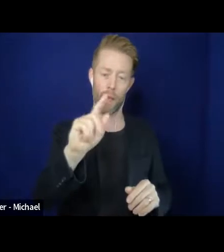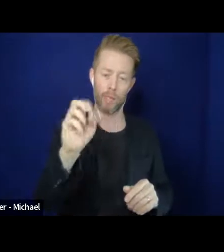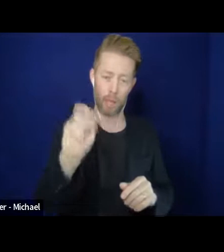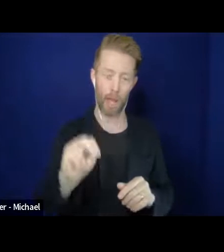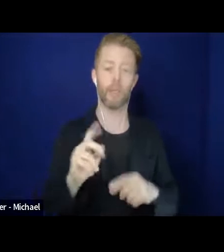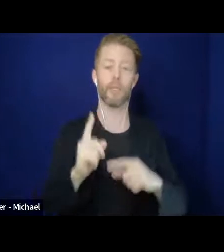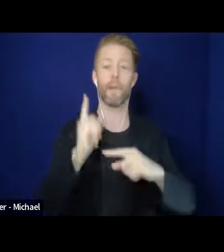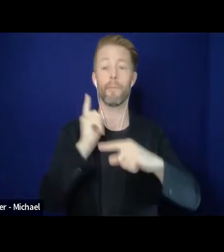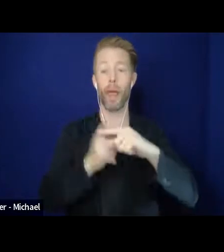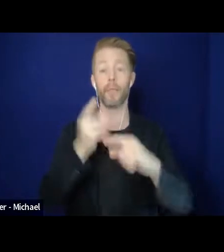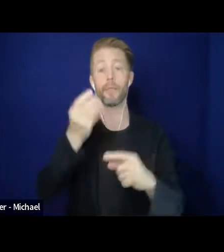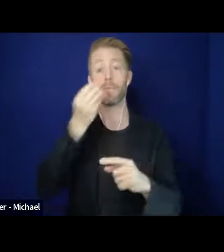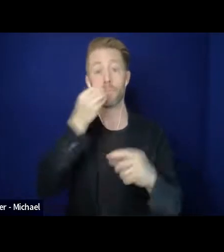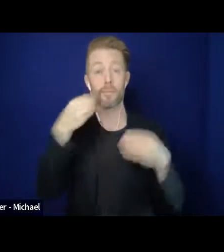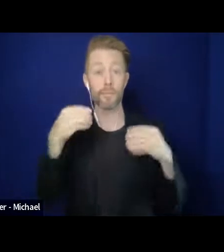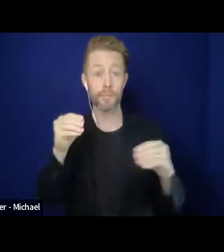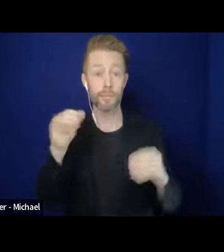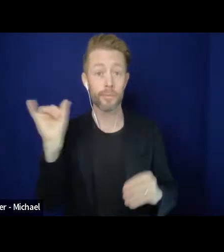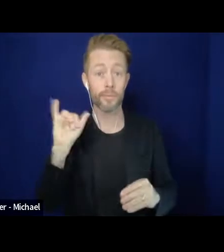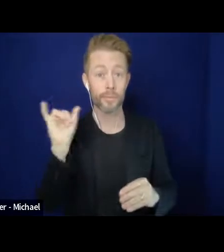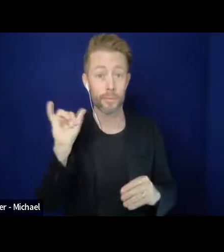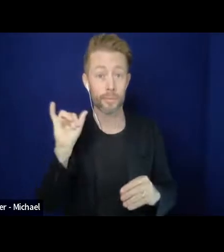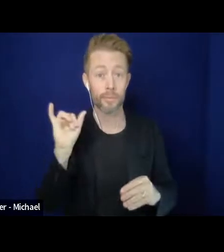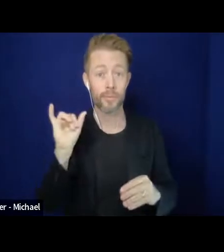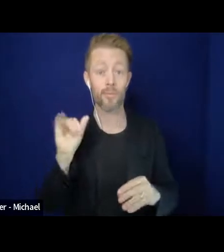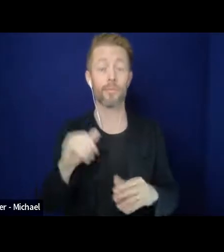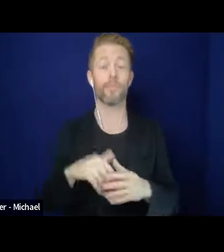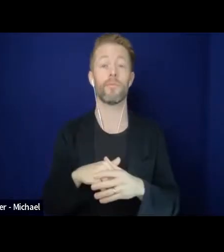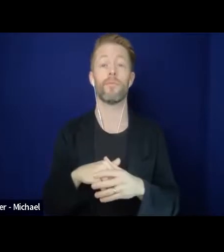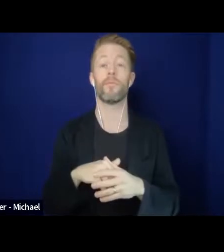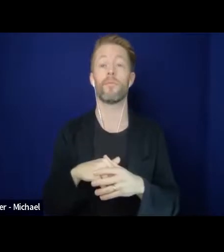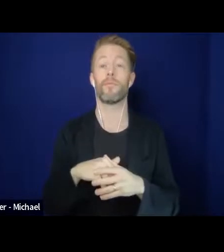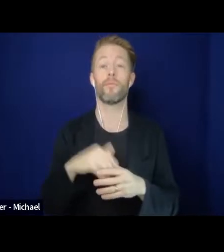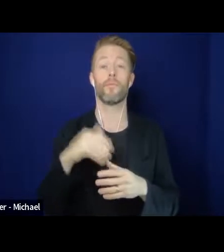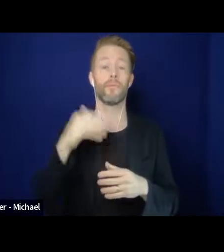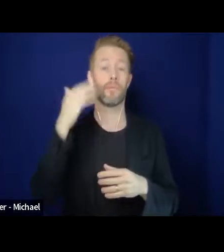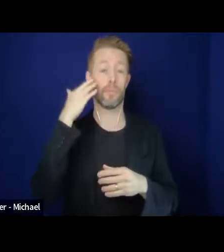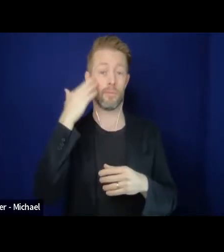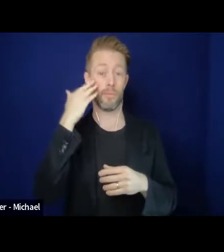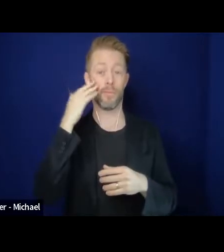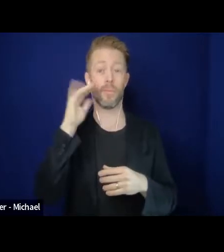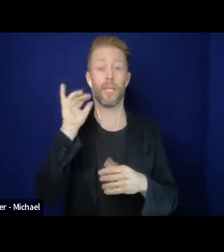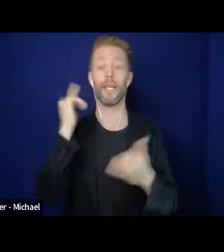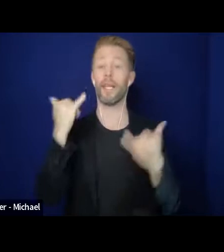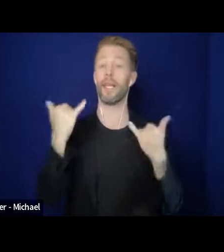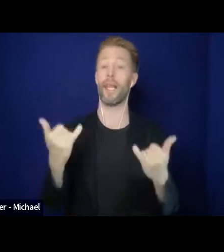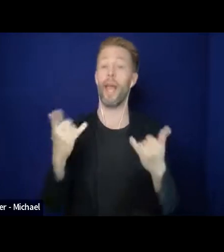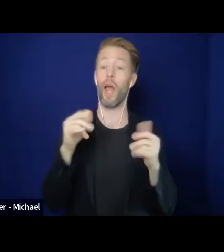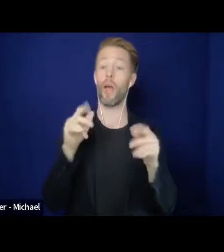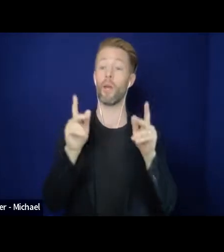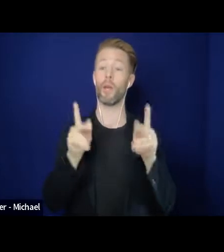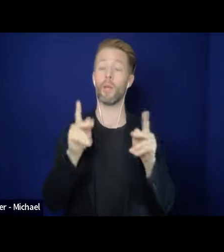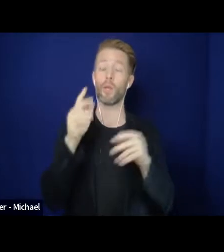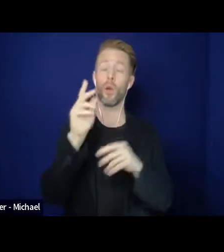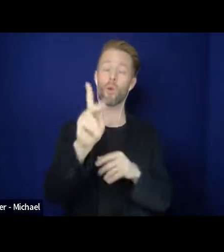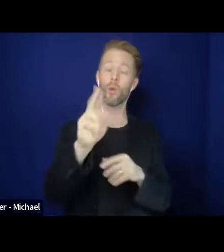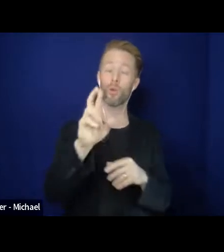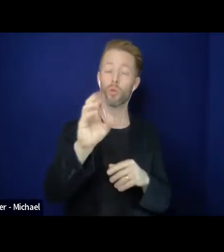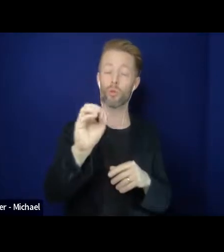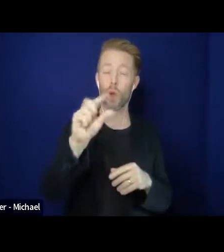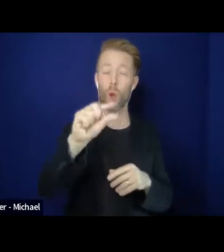like grocery stores, with the increasing rise in curbside pickup for grocery stores like Kroger and